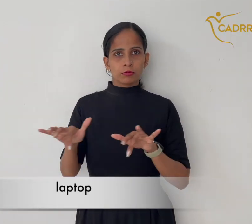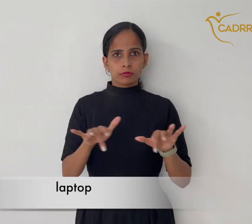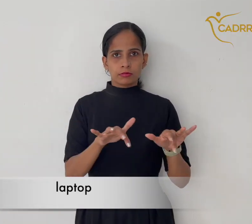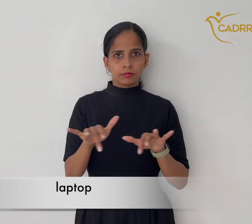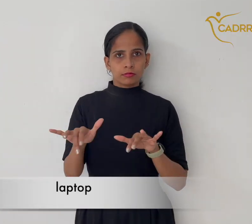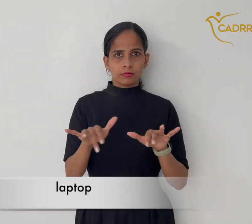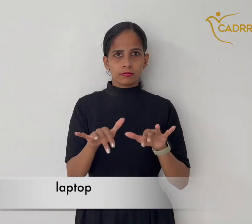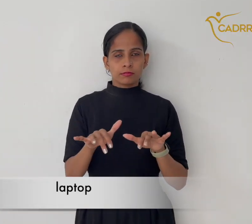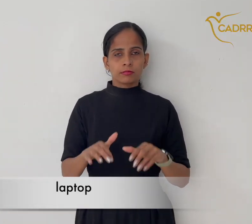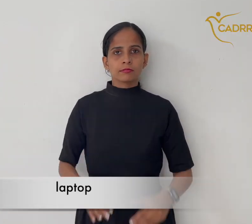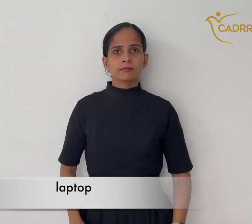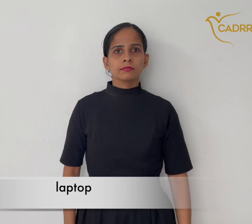Laptop.